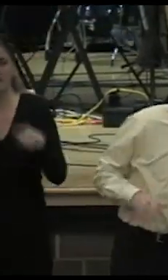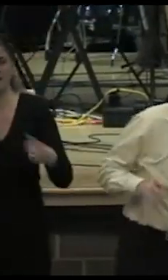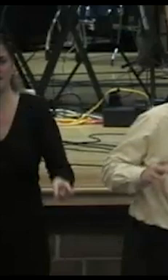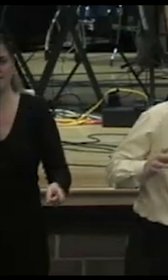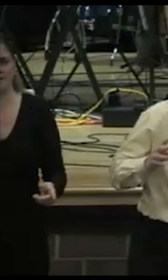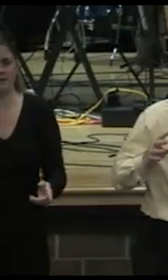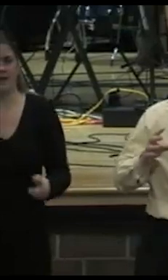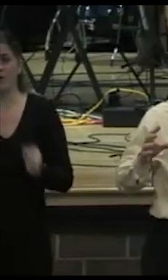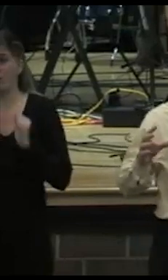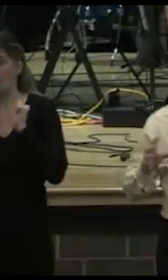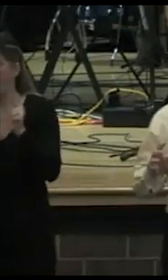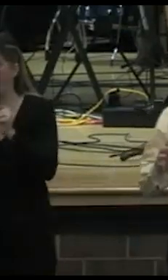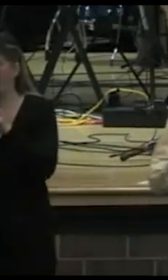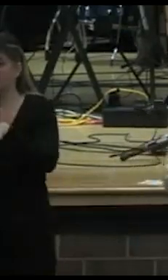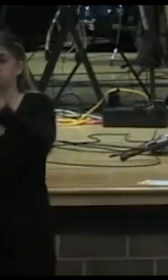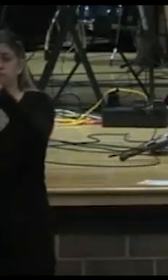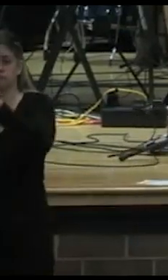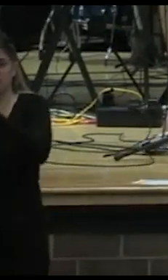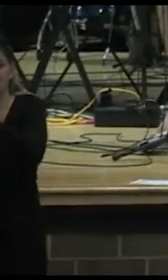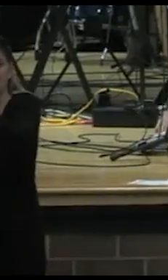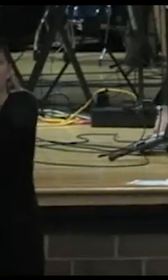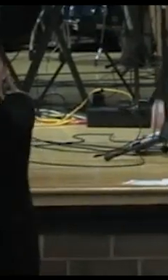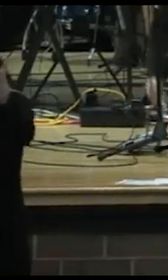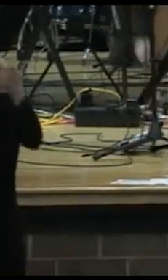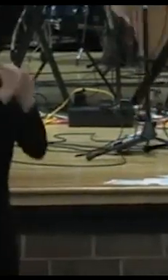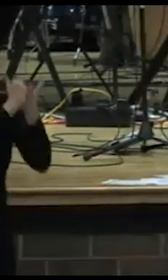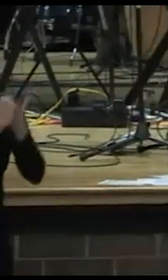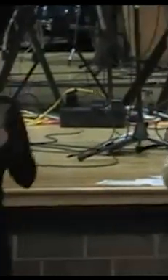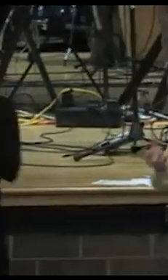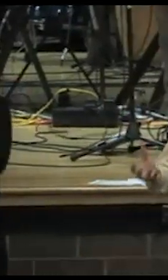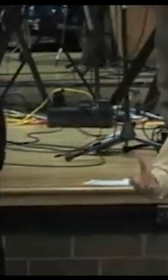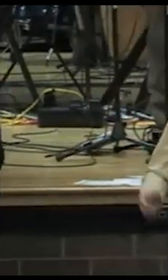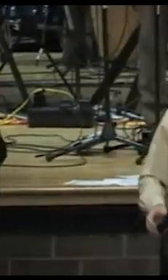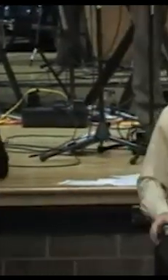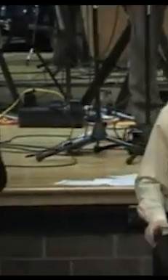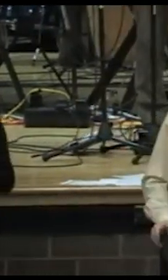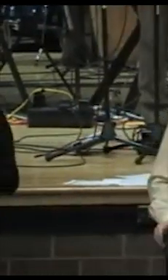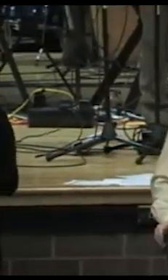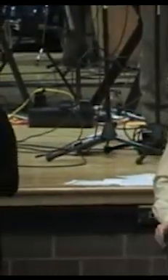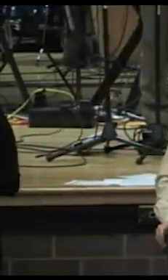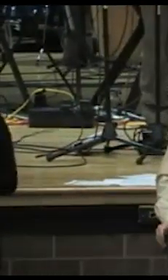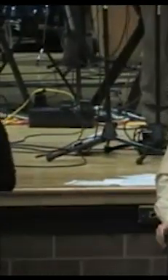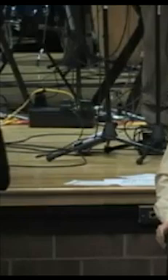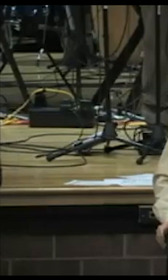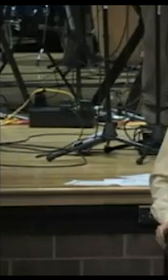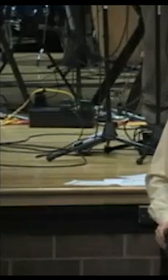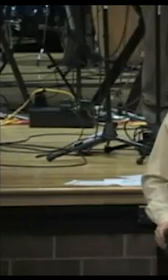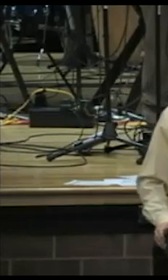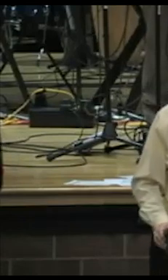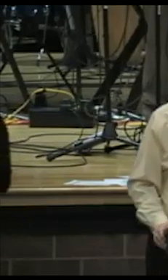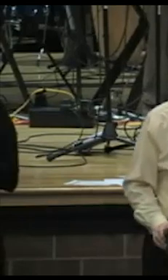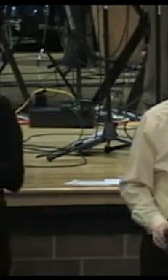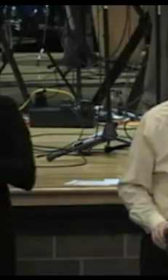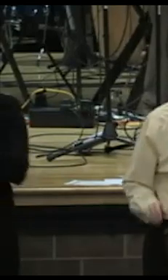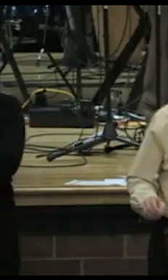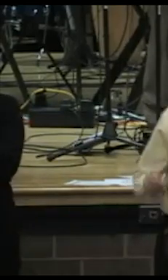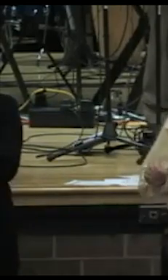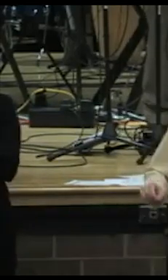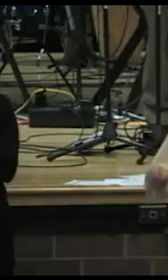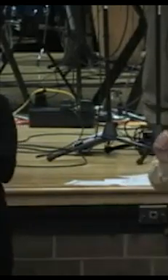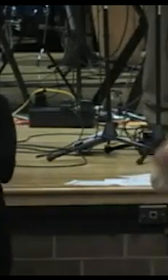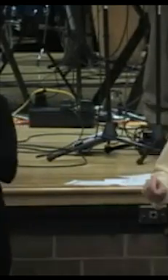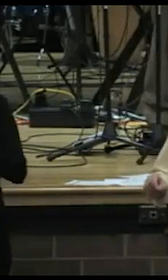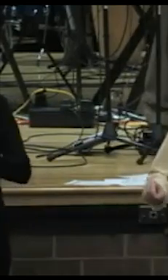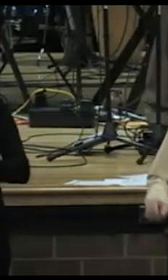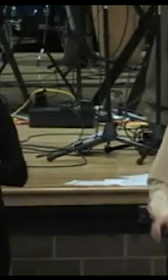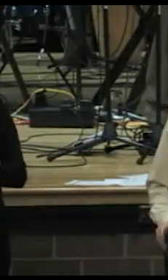Amen. And that's our goal. We need to pray that care ministries would spring forth with power and love. We need to start praying that we as a